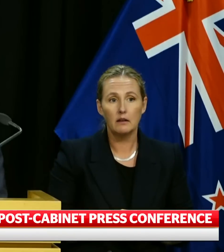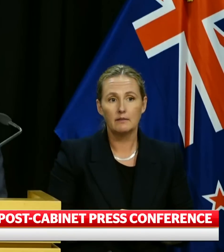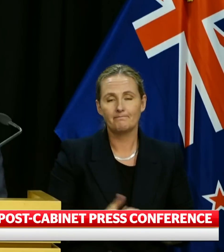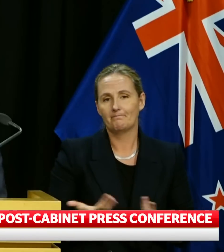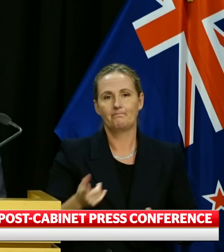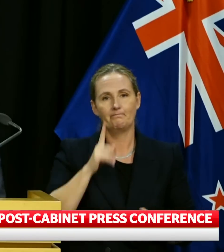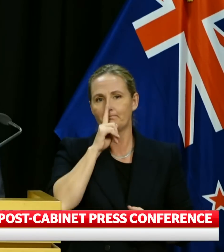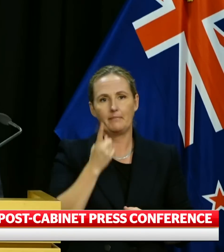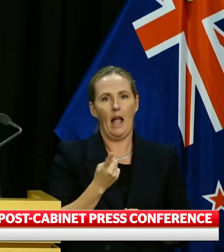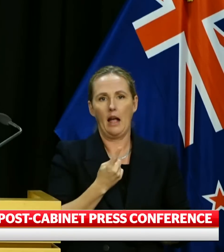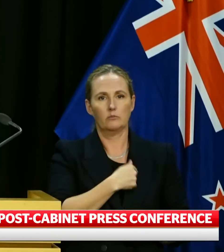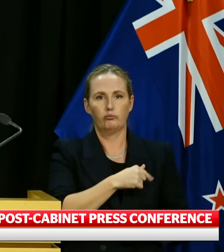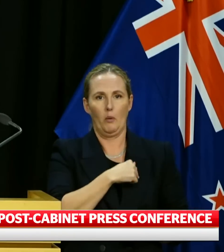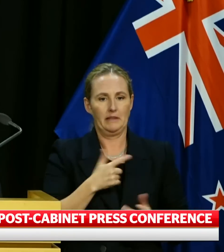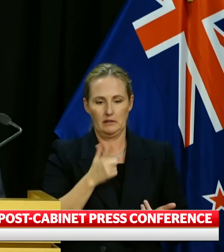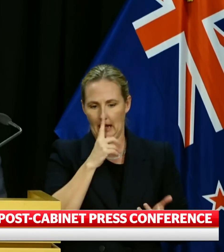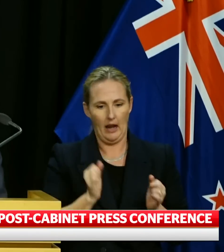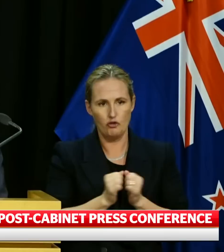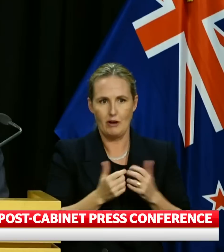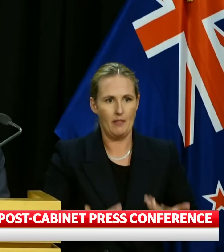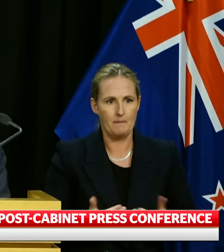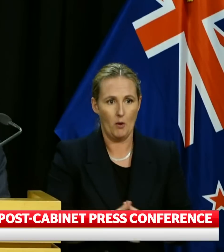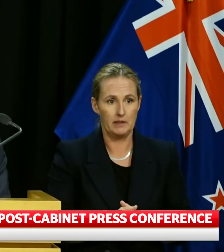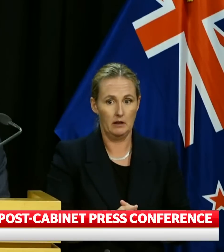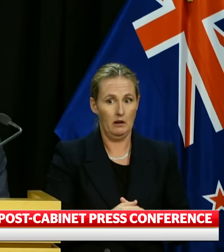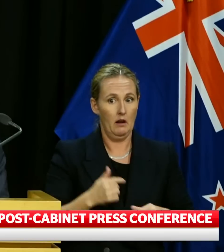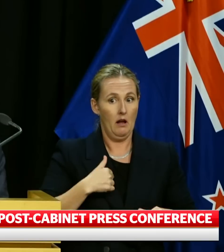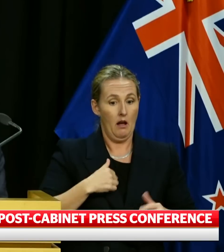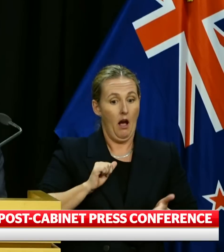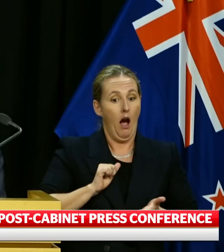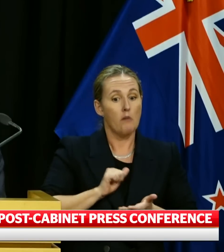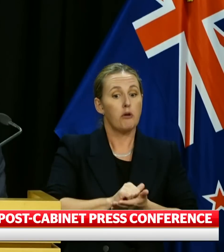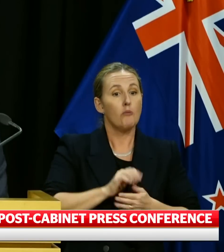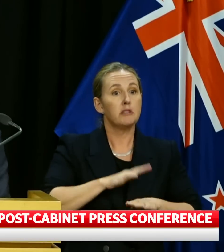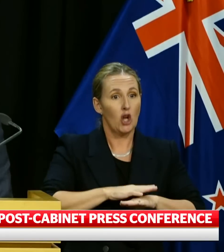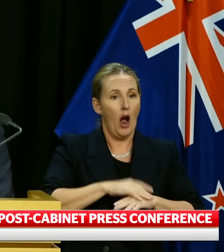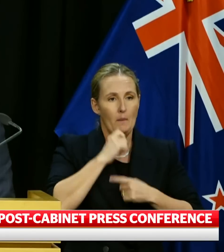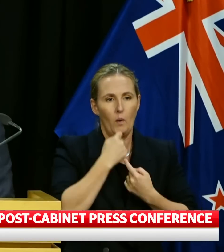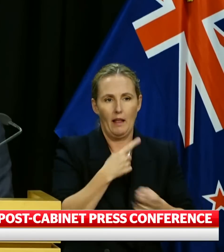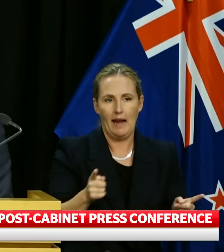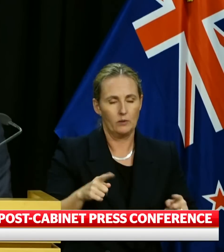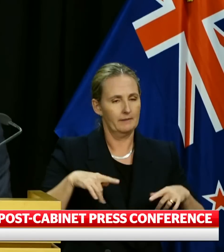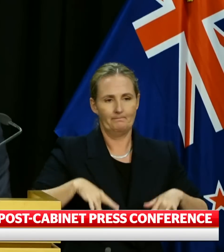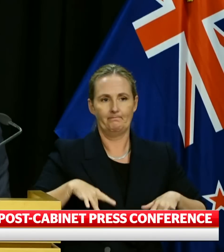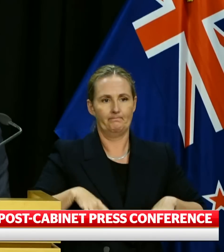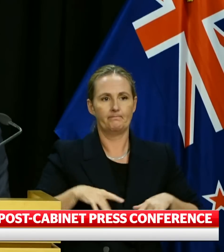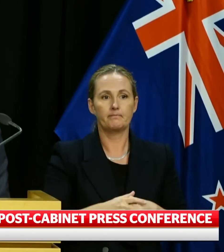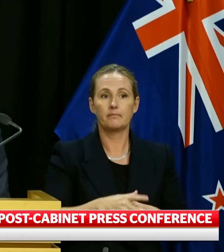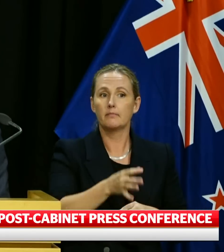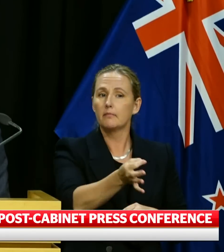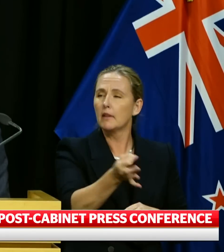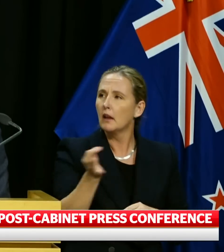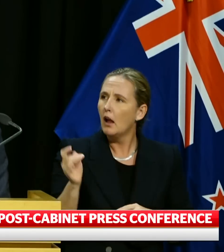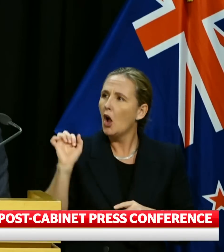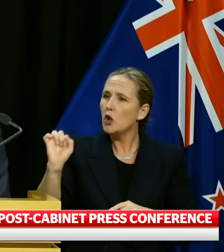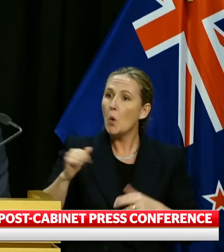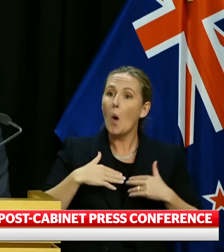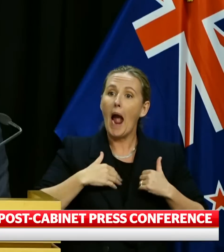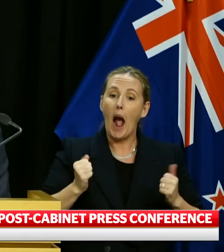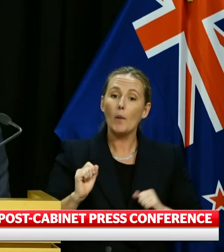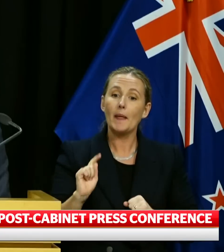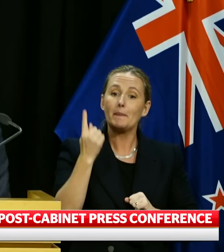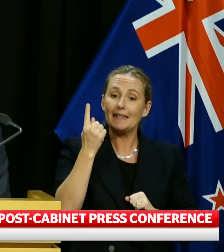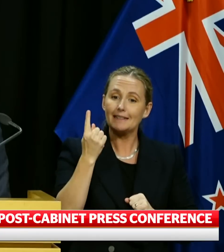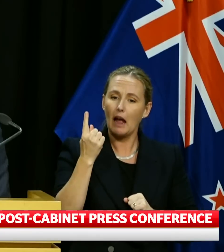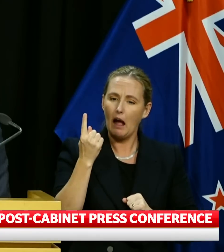lead to? At an appropriate time, when I do have something to say on it, I will, but I don't today. Also, the Health Minister was asked to provide a